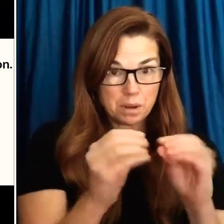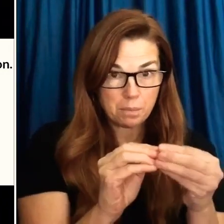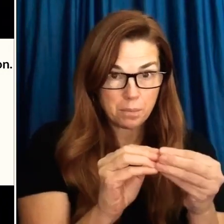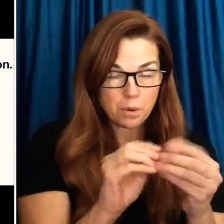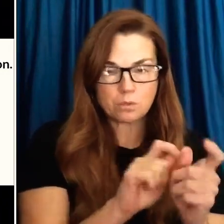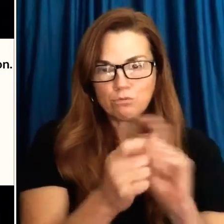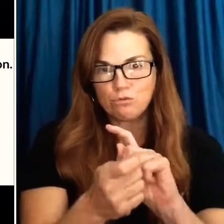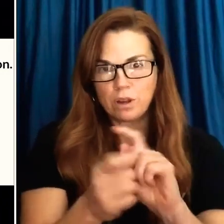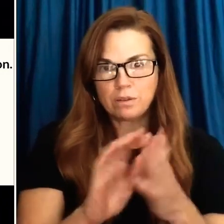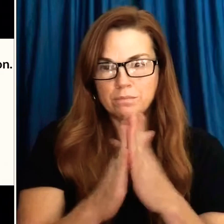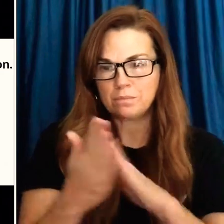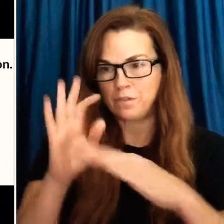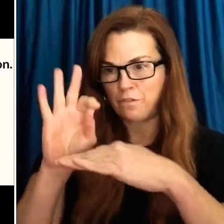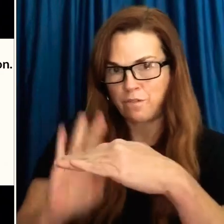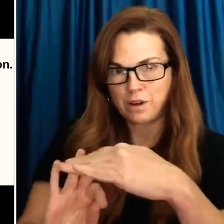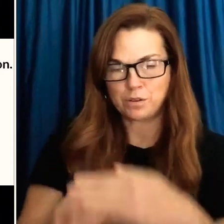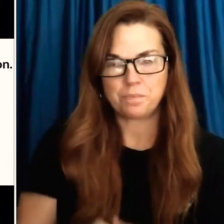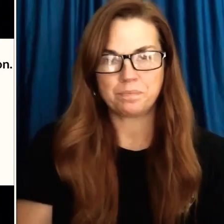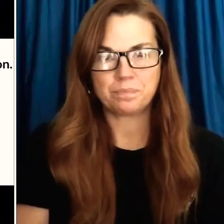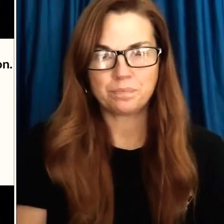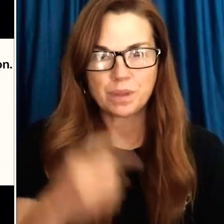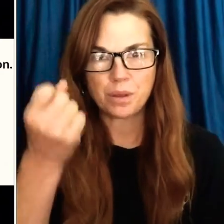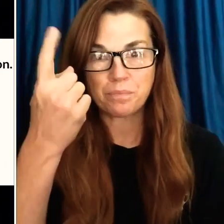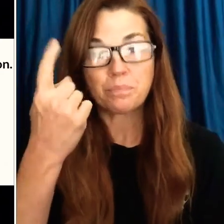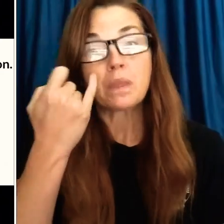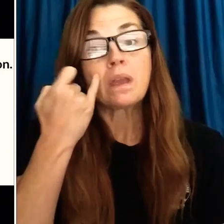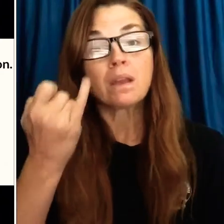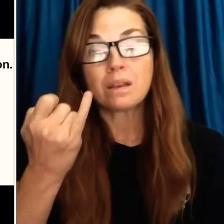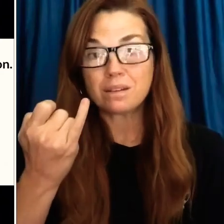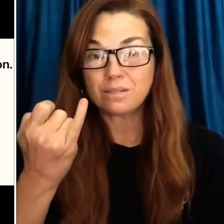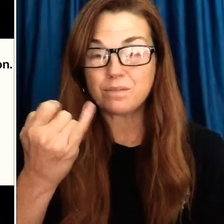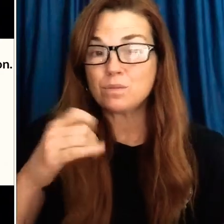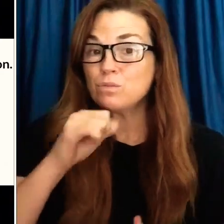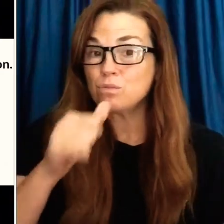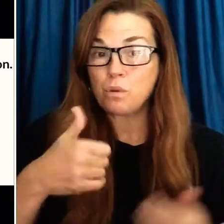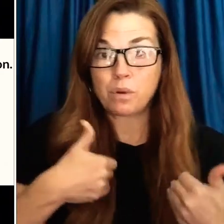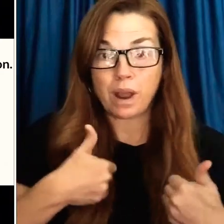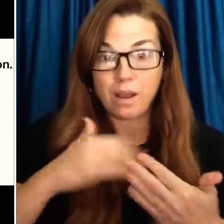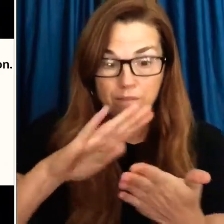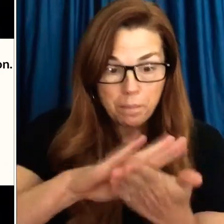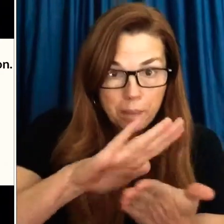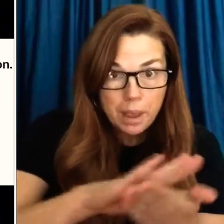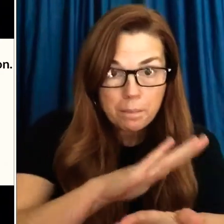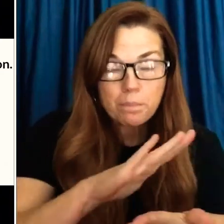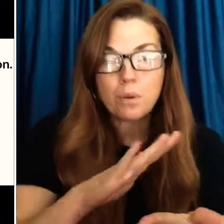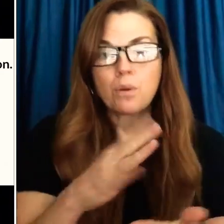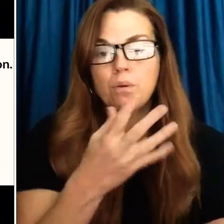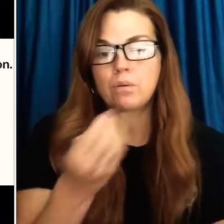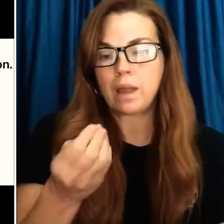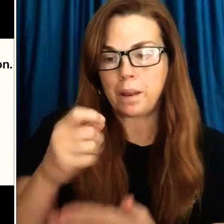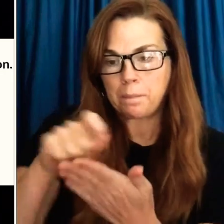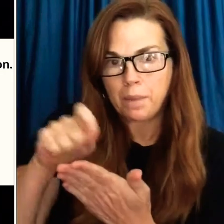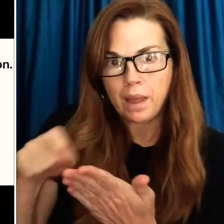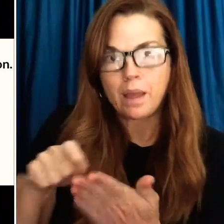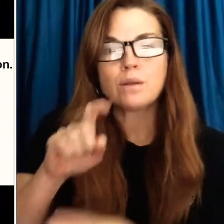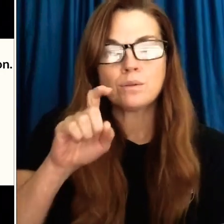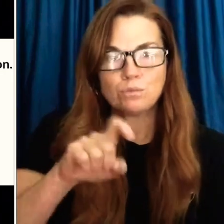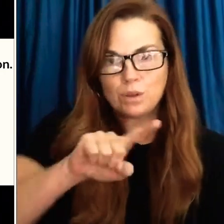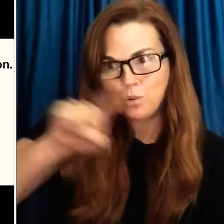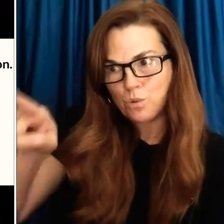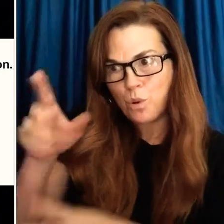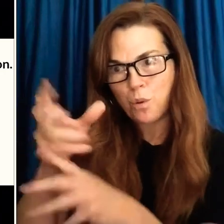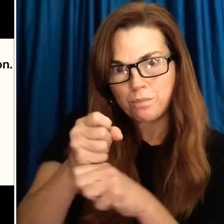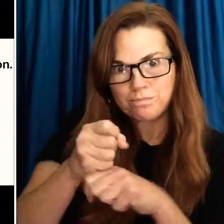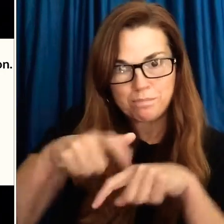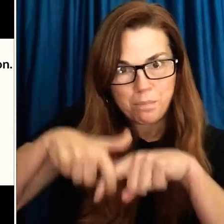if you don't have a scratched piece of paper and a pencil to write down your notes, pause this video and go ahead and grab a scratched piece of paper so you can copy down